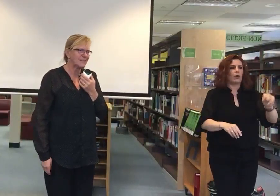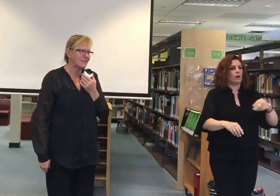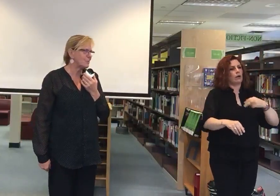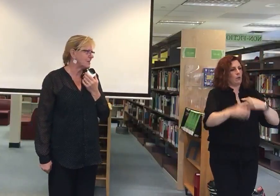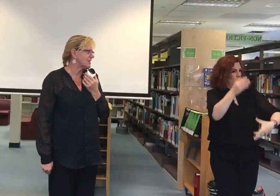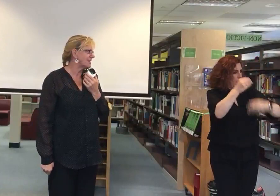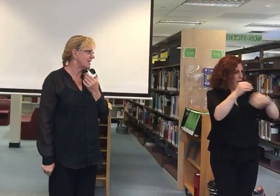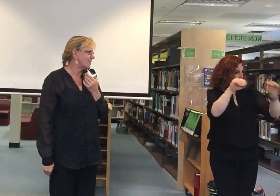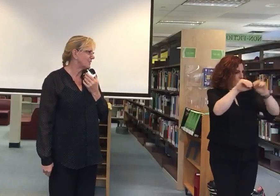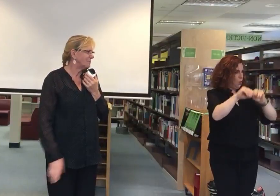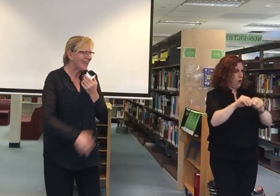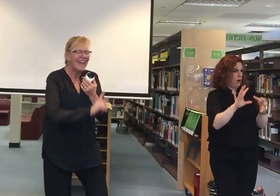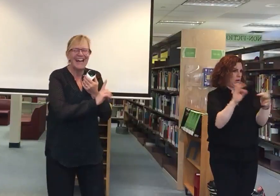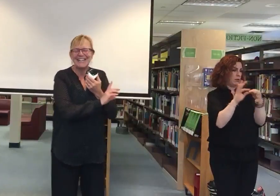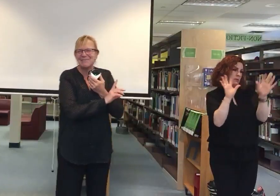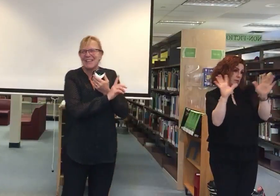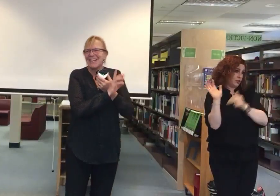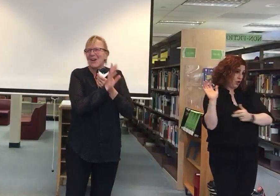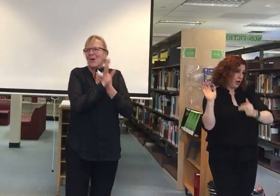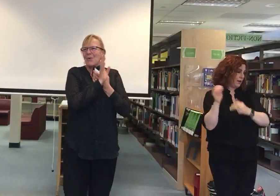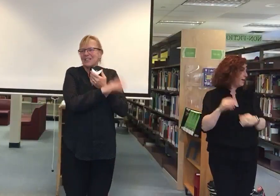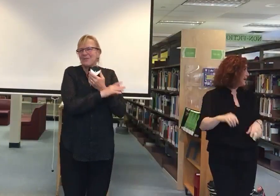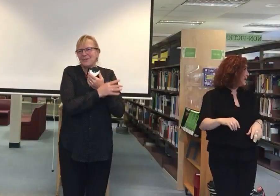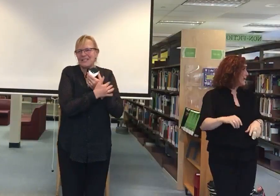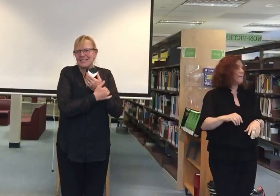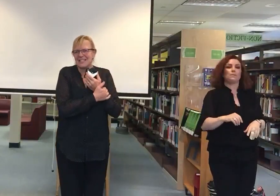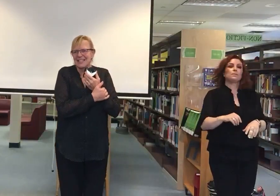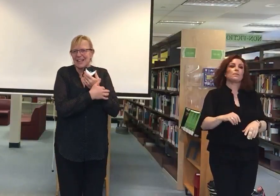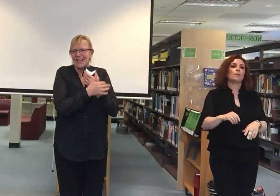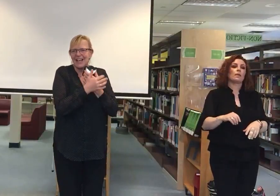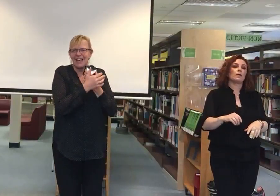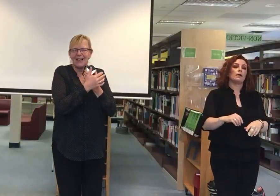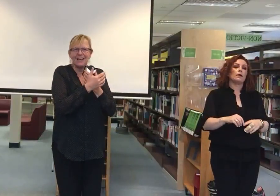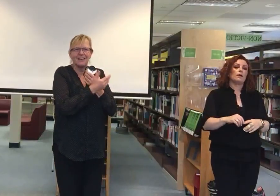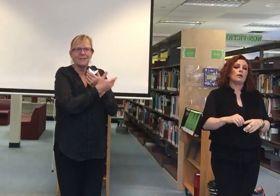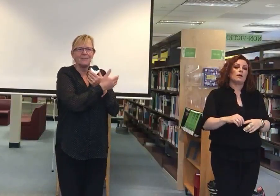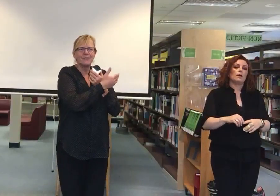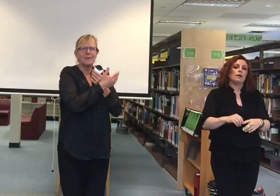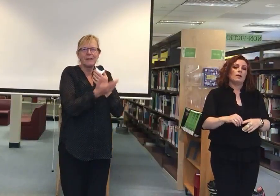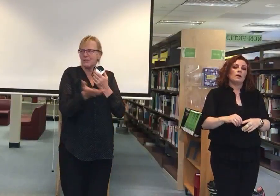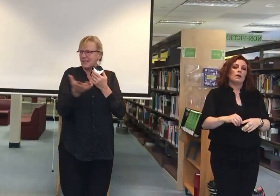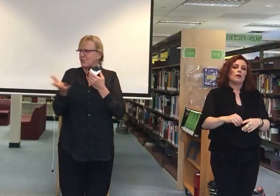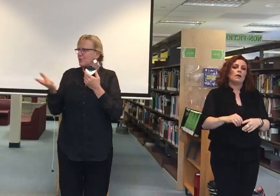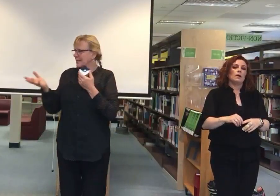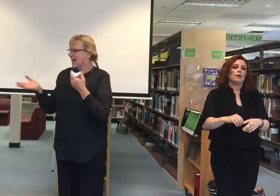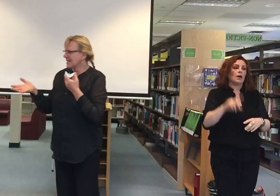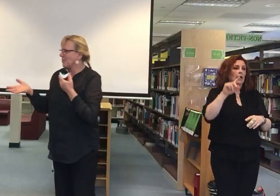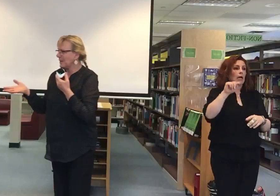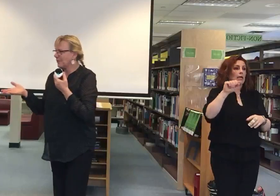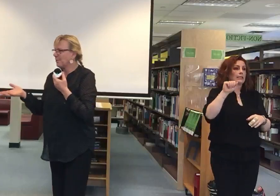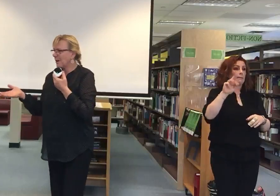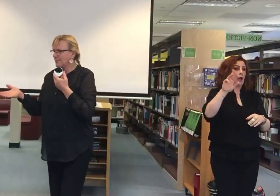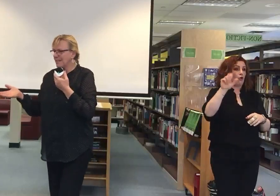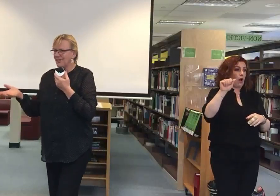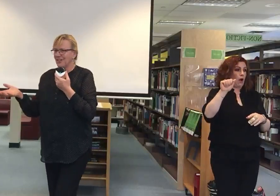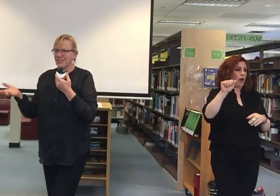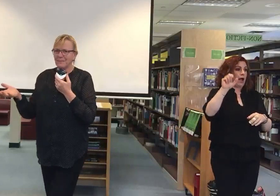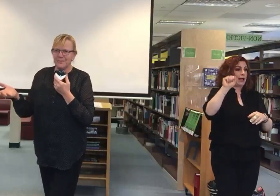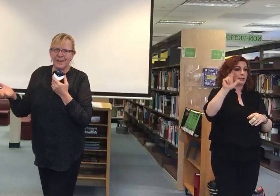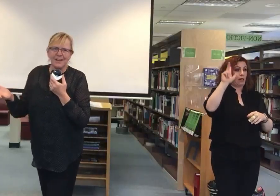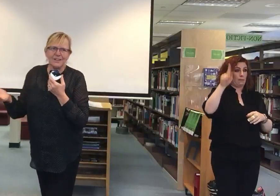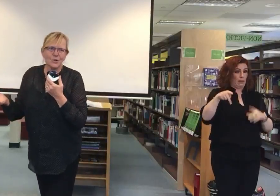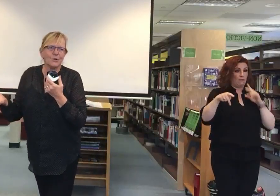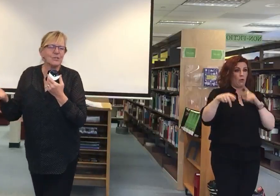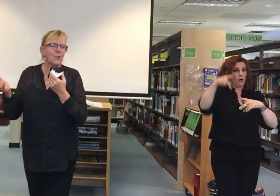have something, this is too much to say, sorry. One of the reasons, Tamara Lister is the SLP for POP